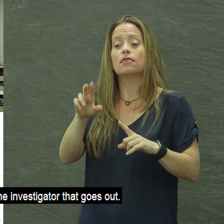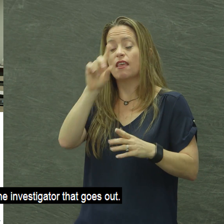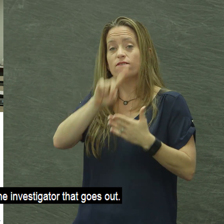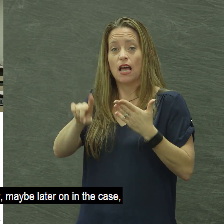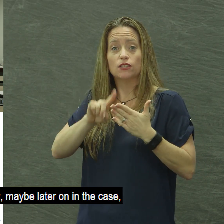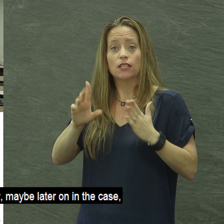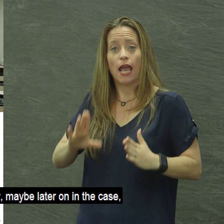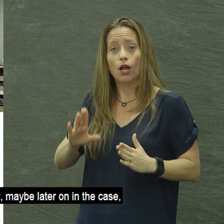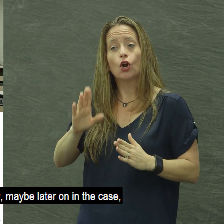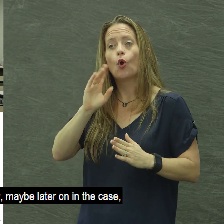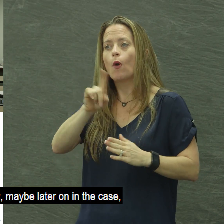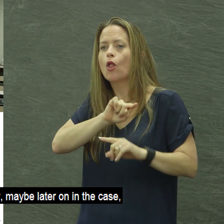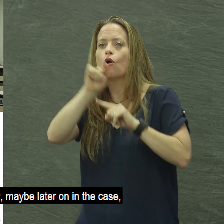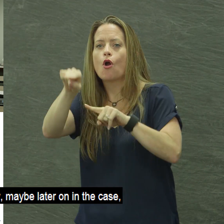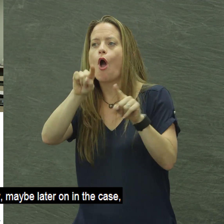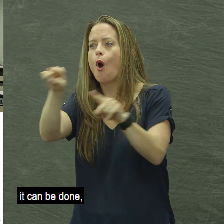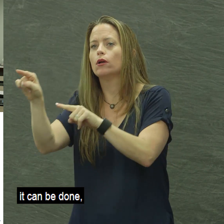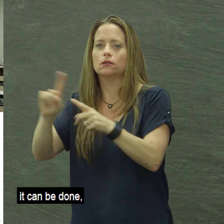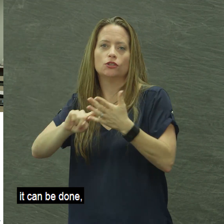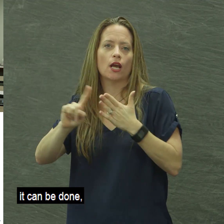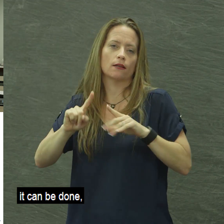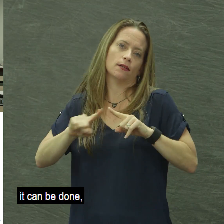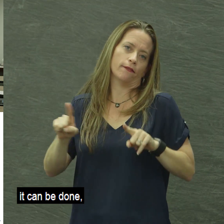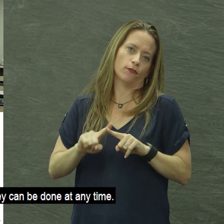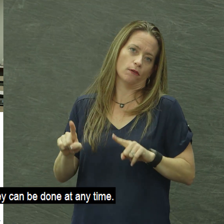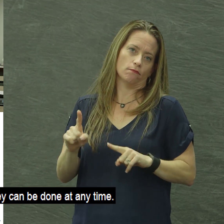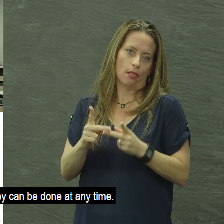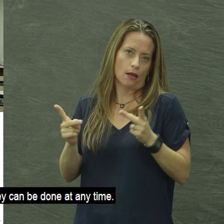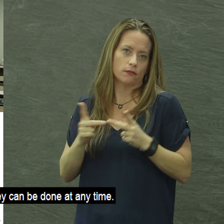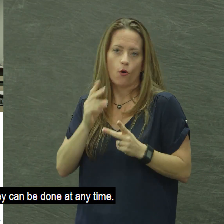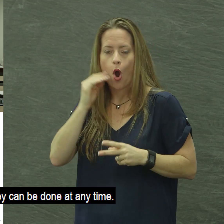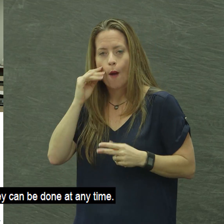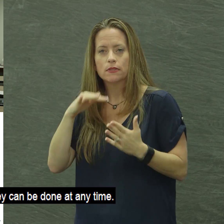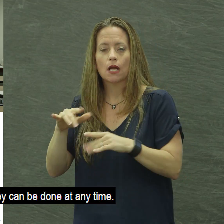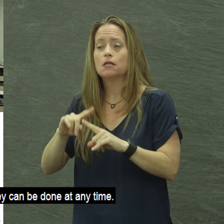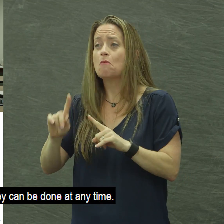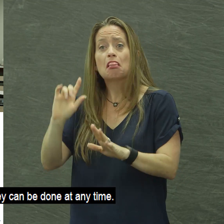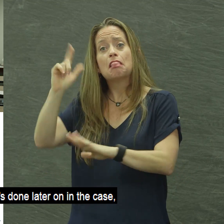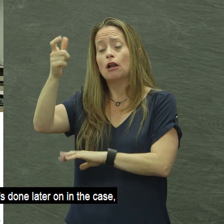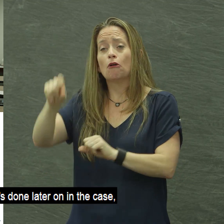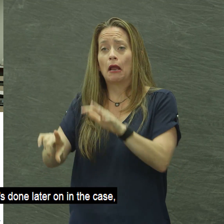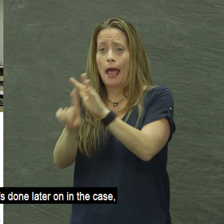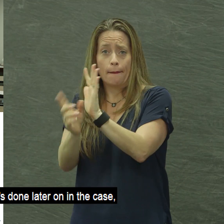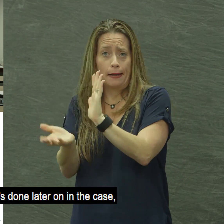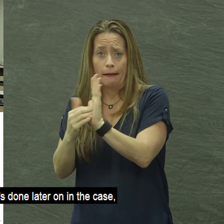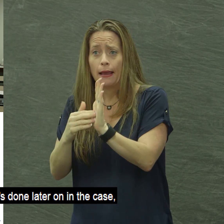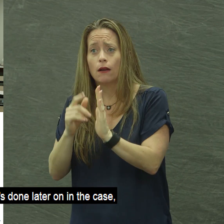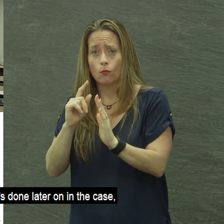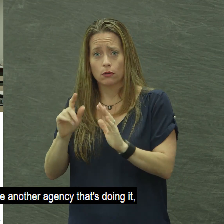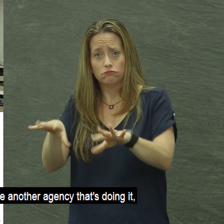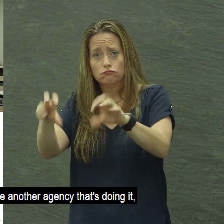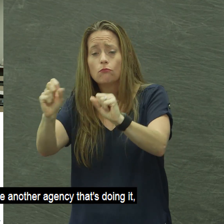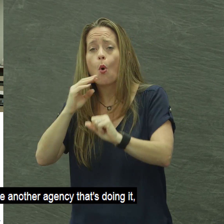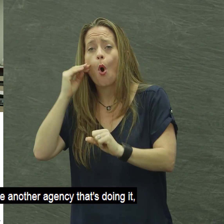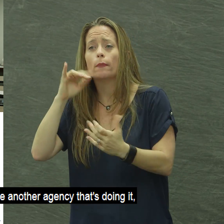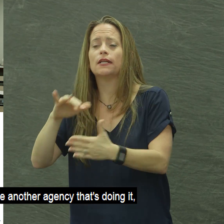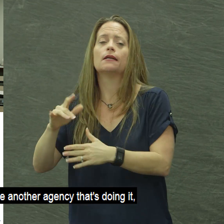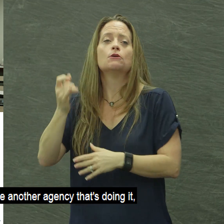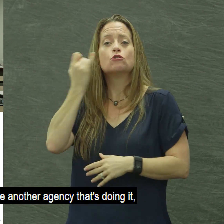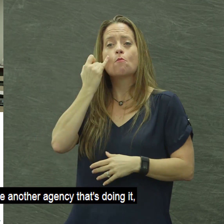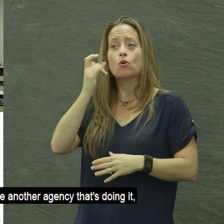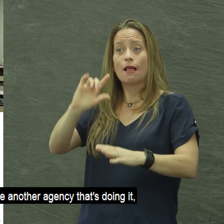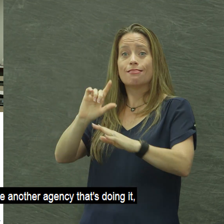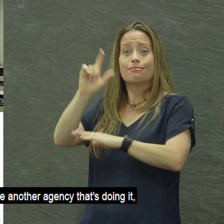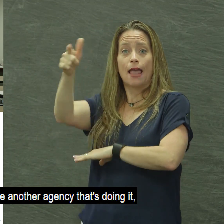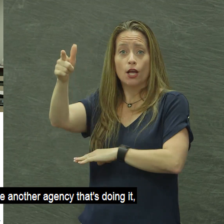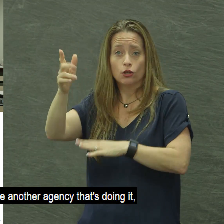Now, maybe later on in the case, they can be done at any time. If it's done later on in the case, it may be